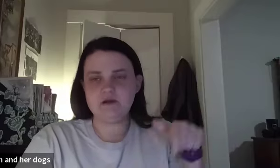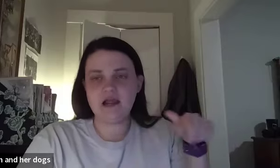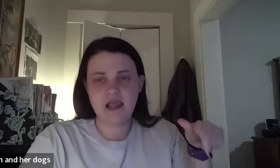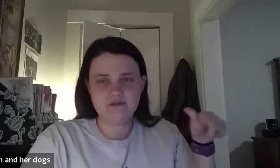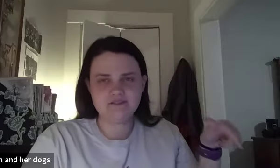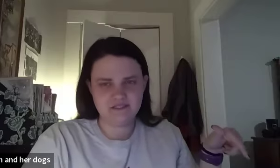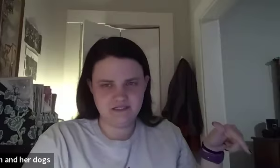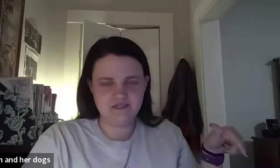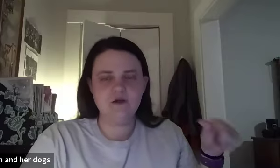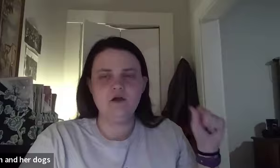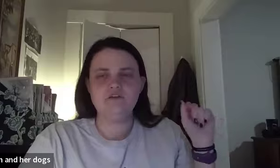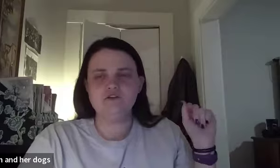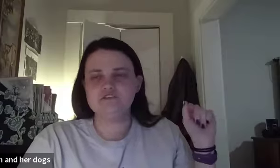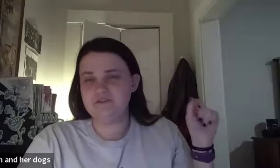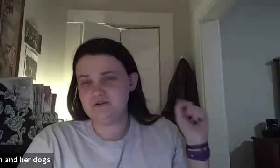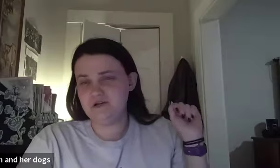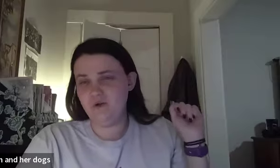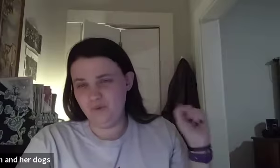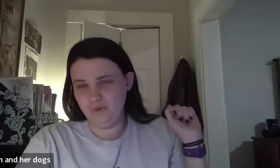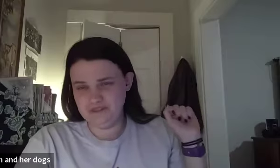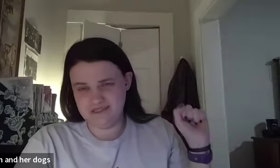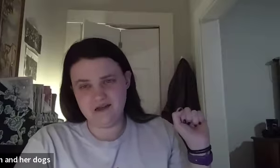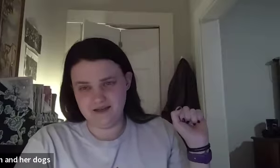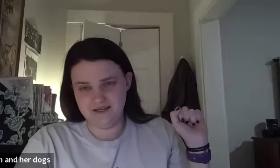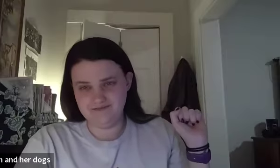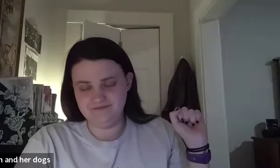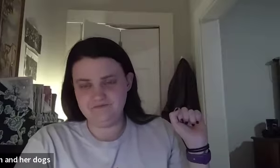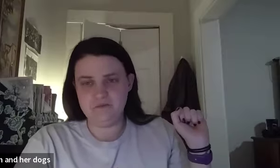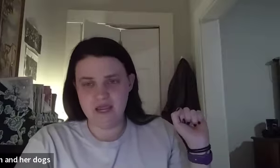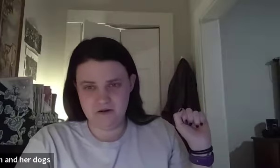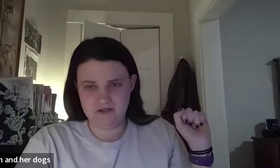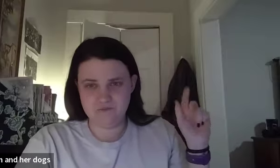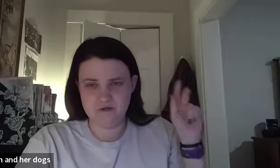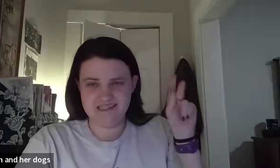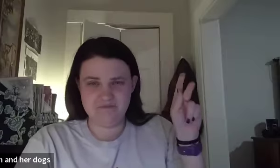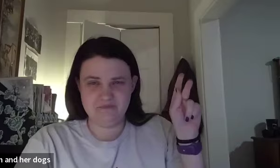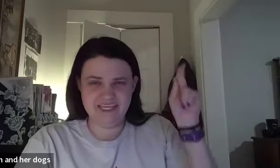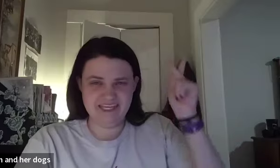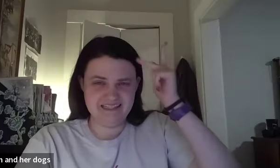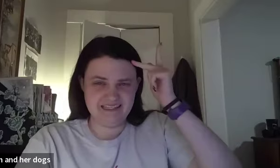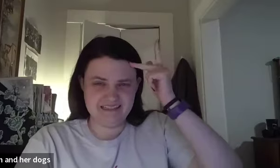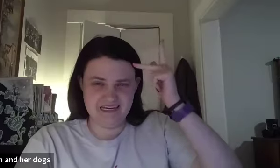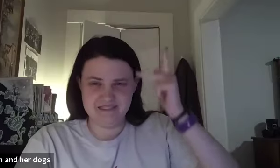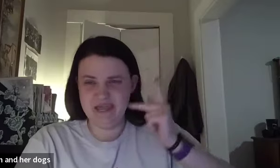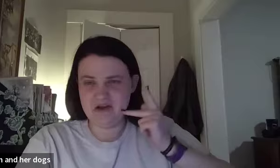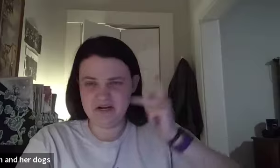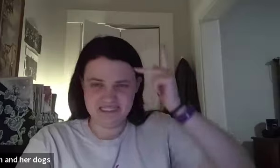but I have seen there's a very old sign for parents where it's the P, it's in its